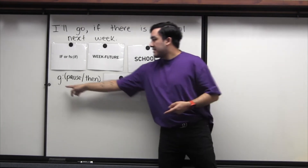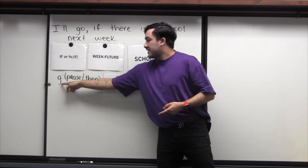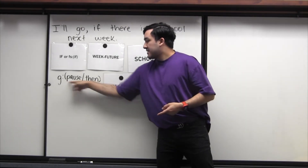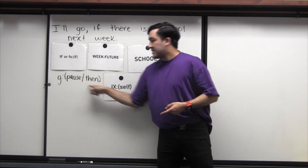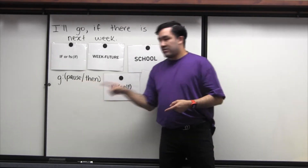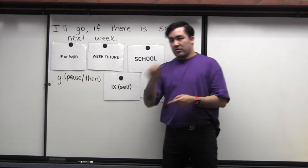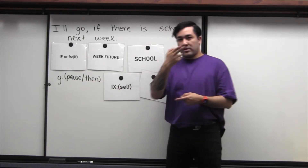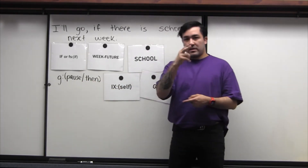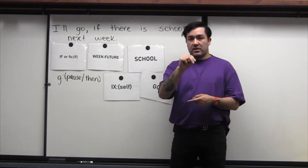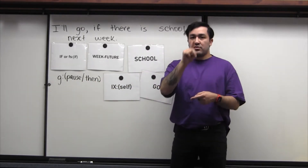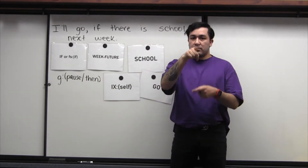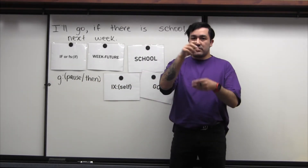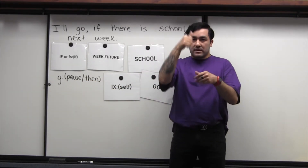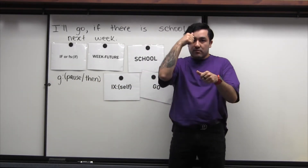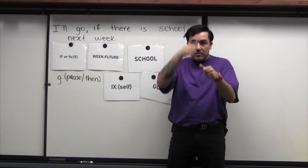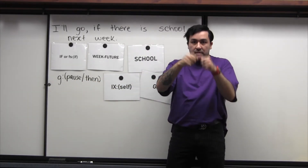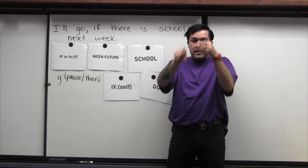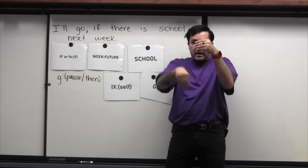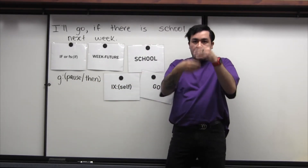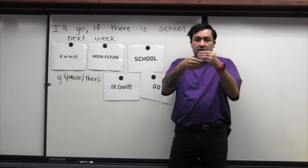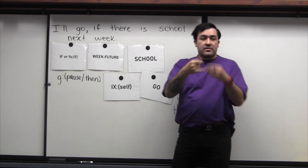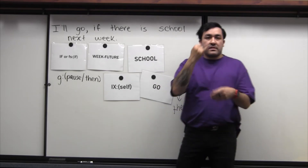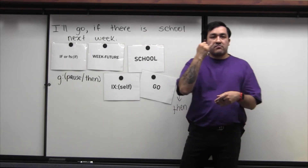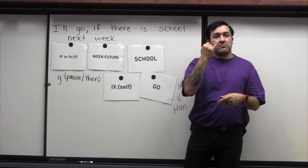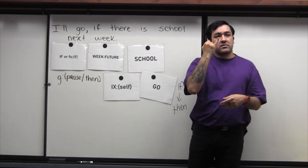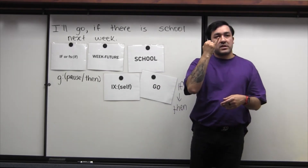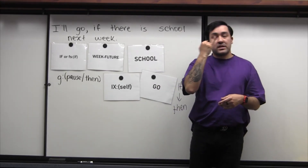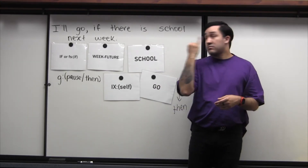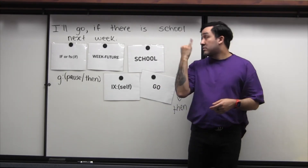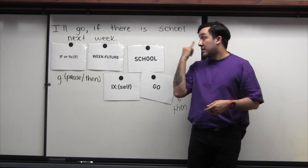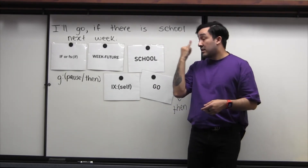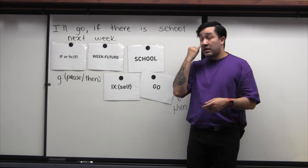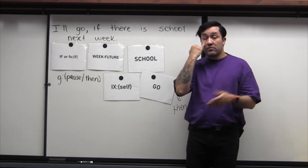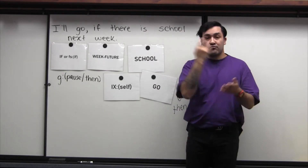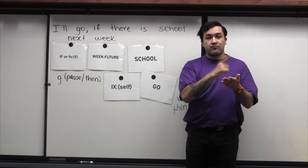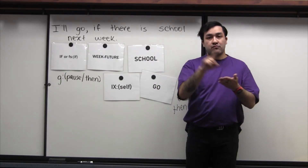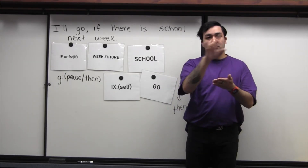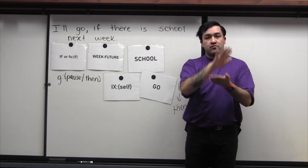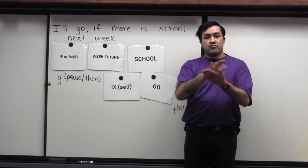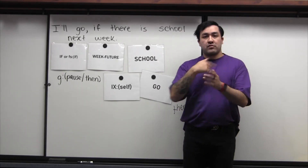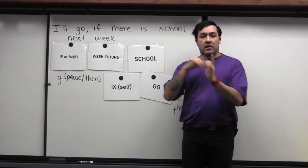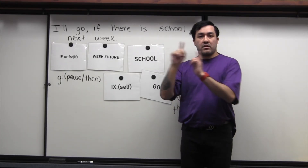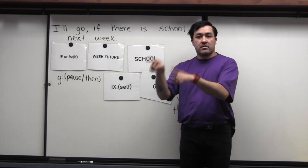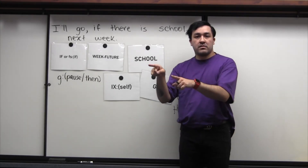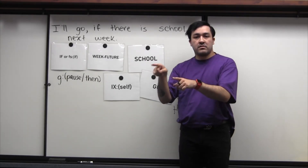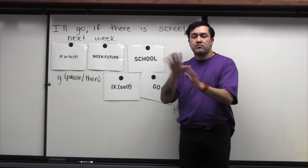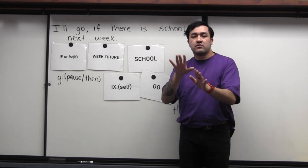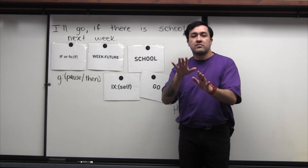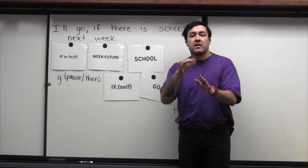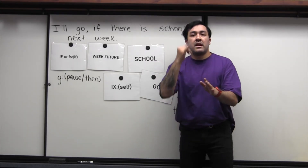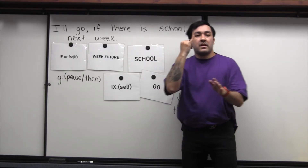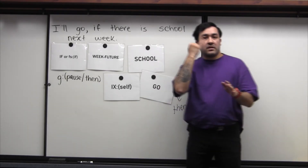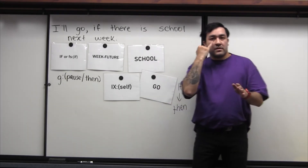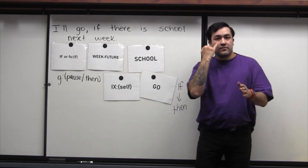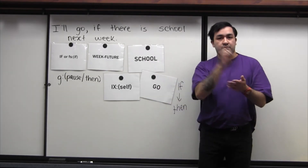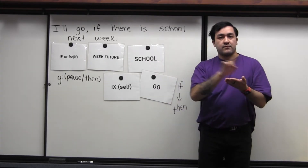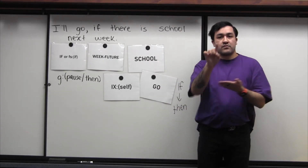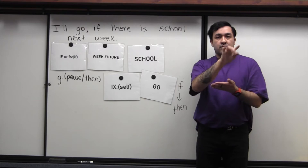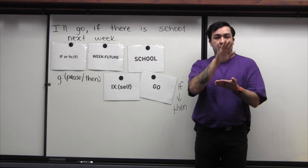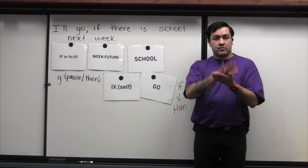And you can create your own then. So you need to remember to add something though. So if next week school, go. Oh, no. If next